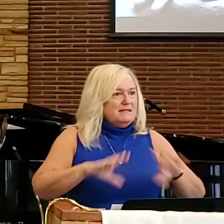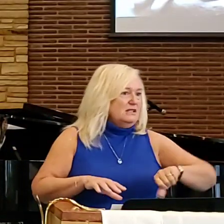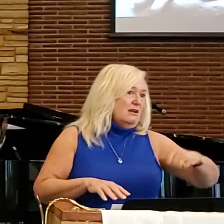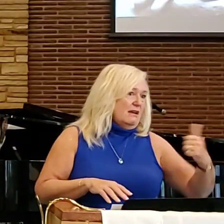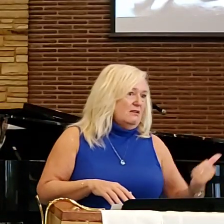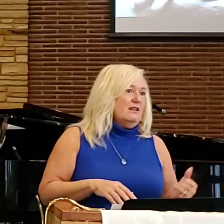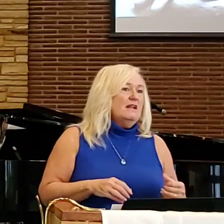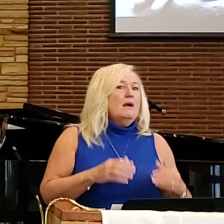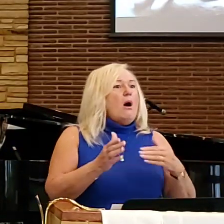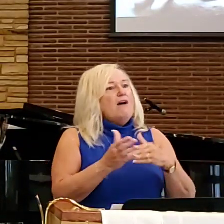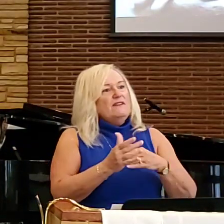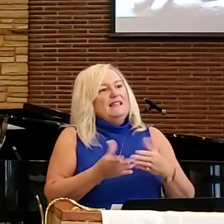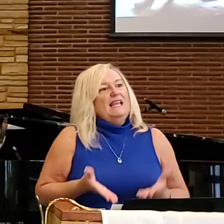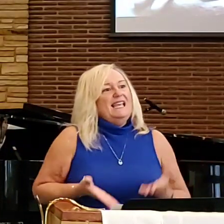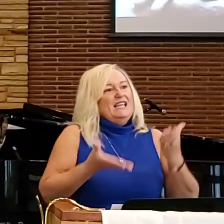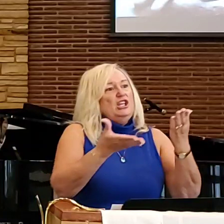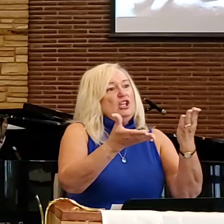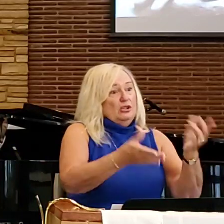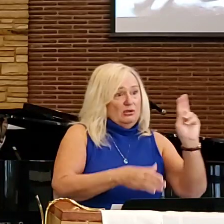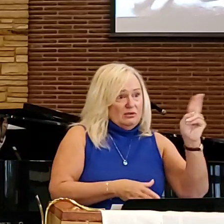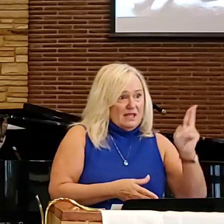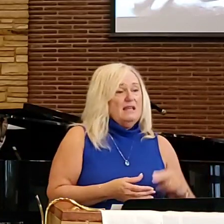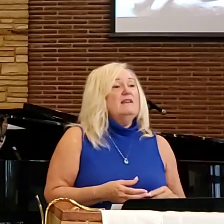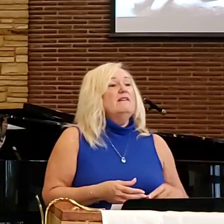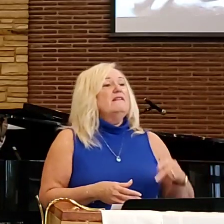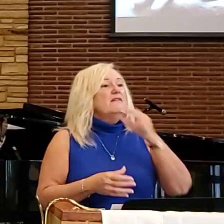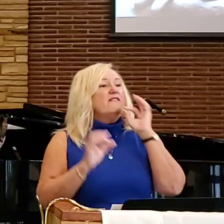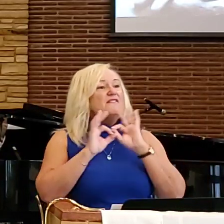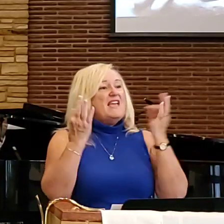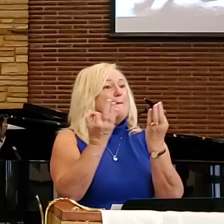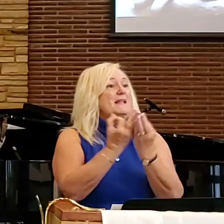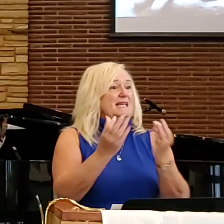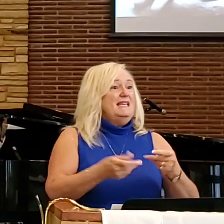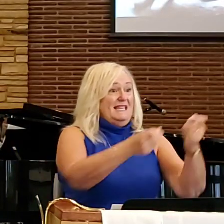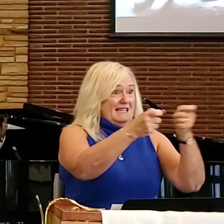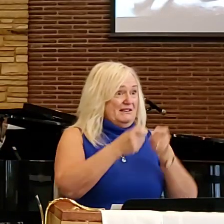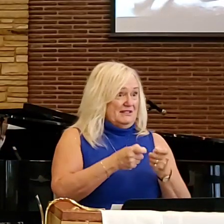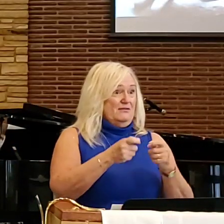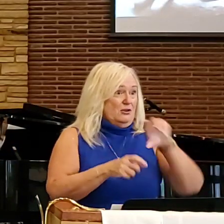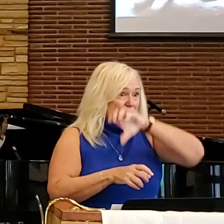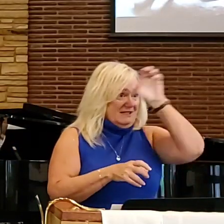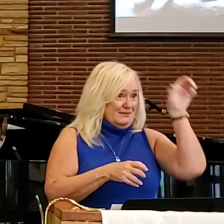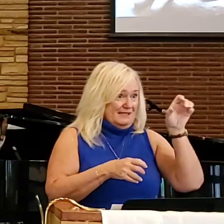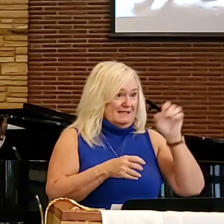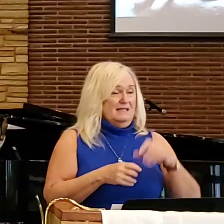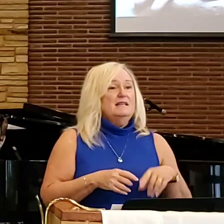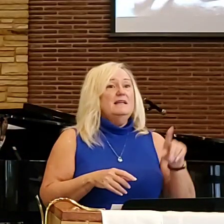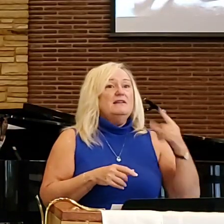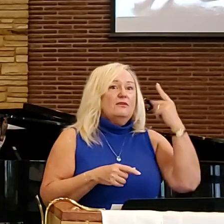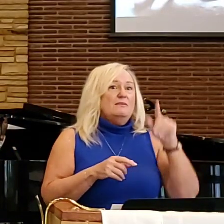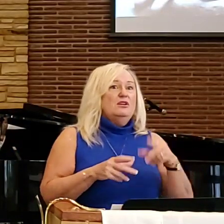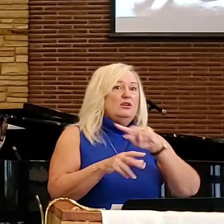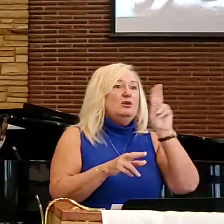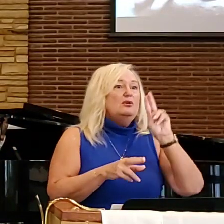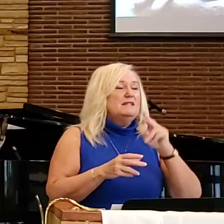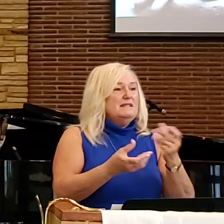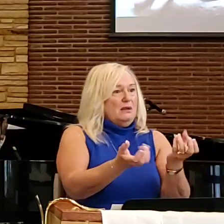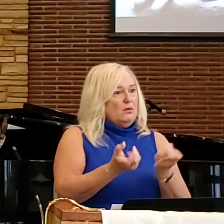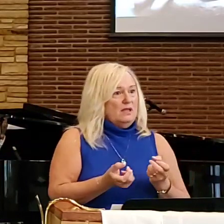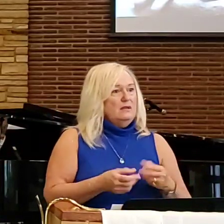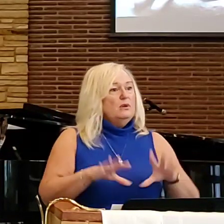because so often they tell us that they use that to give gifts to family and to others. But it is for them to use as they choose. And so we